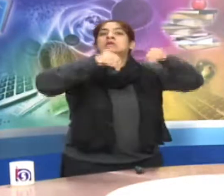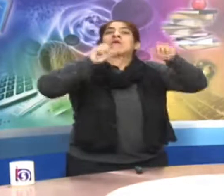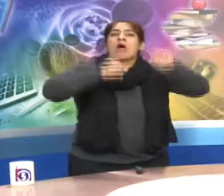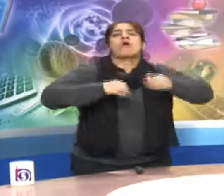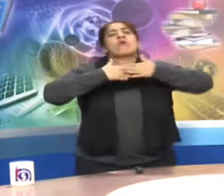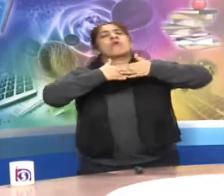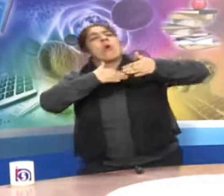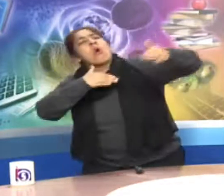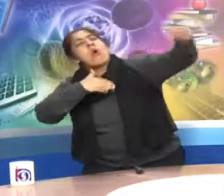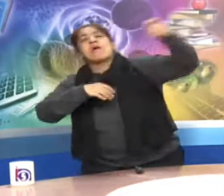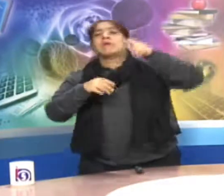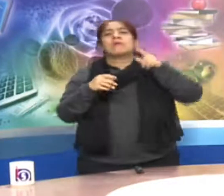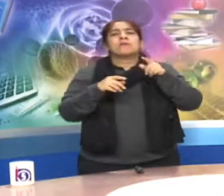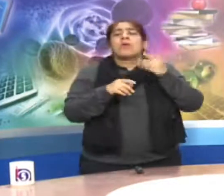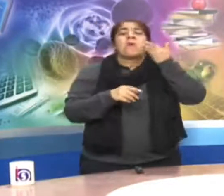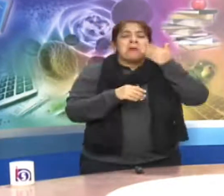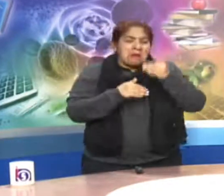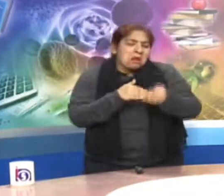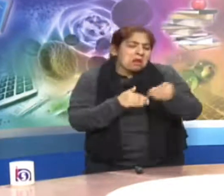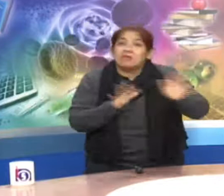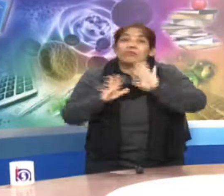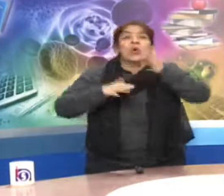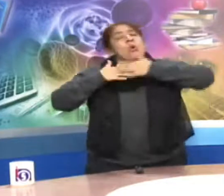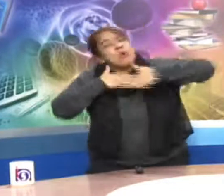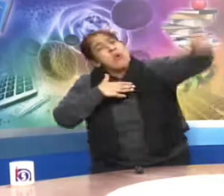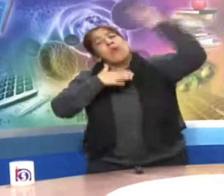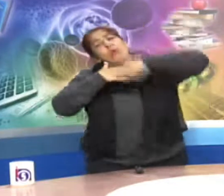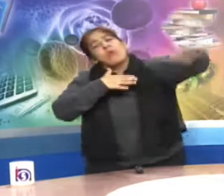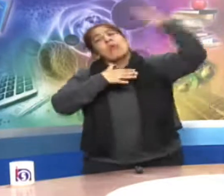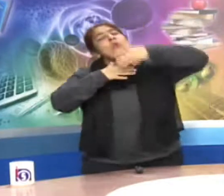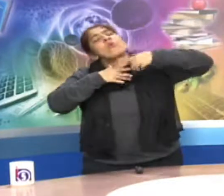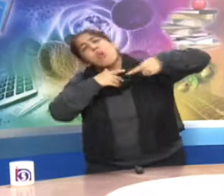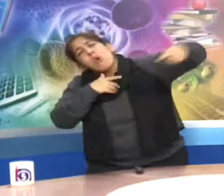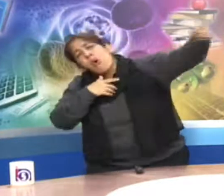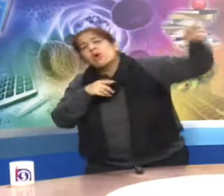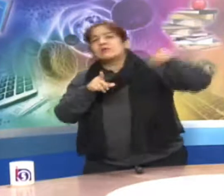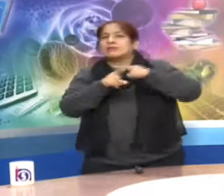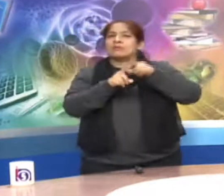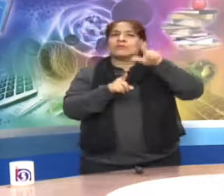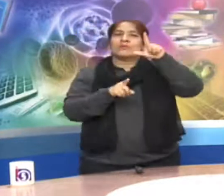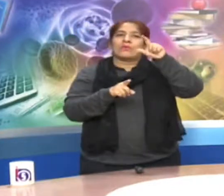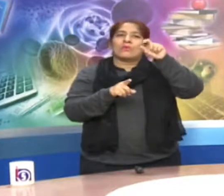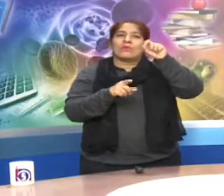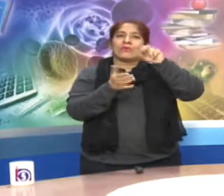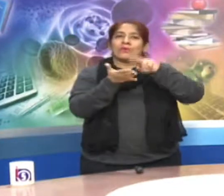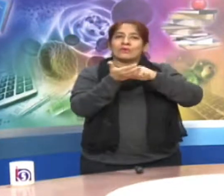for more and more long-term interest, not for short form,